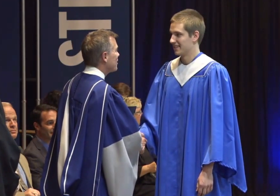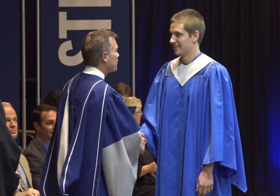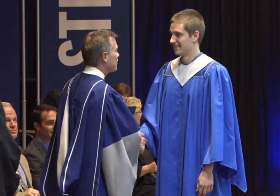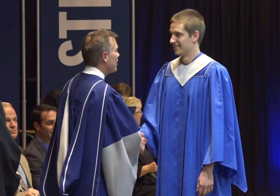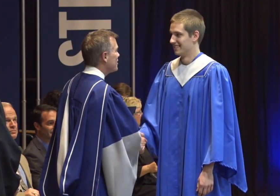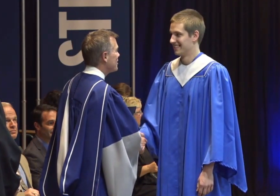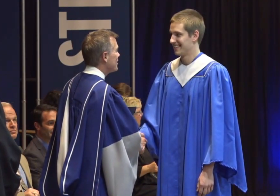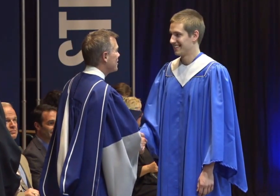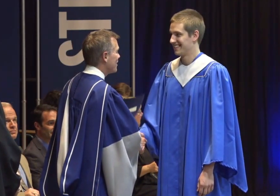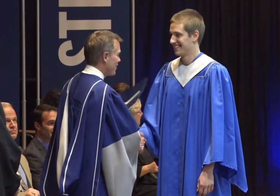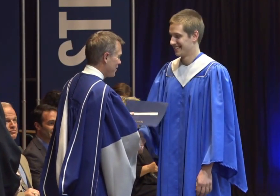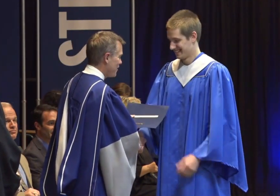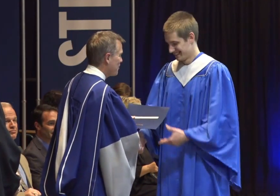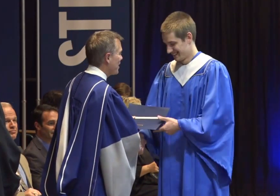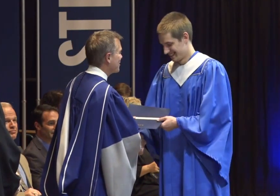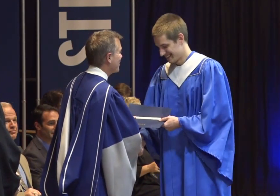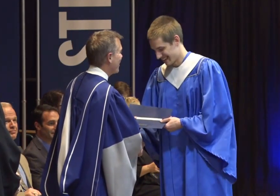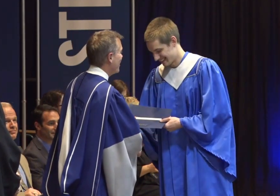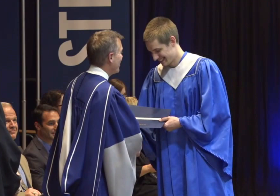Thank you.